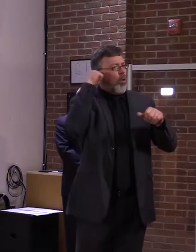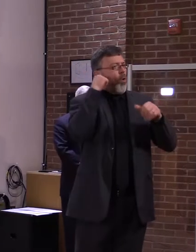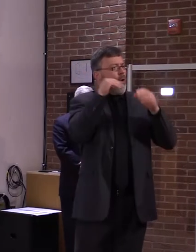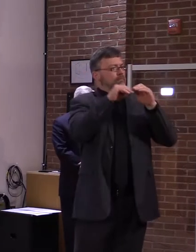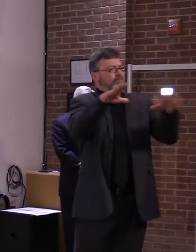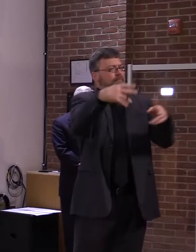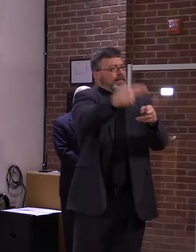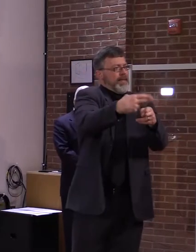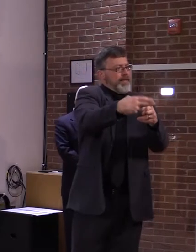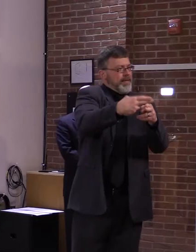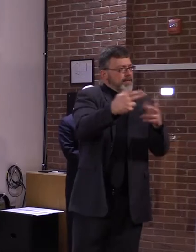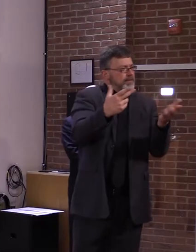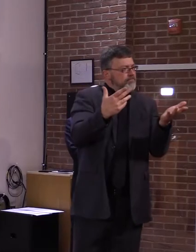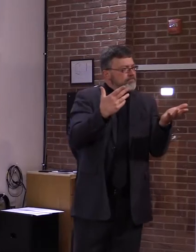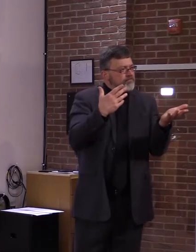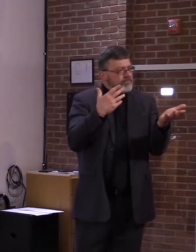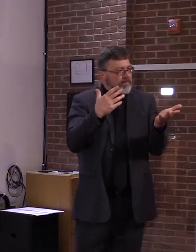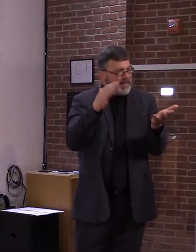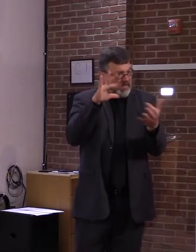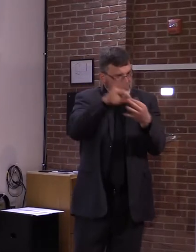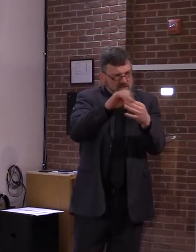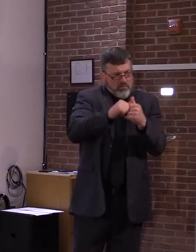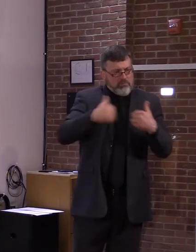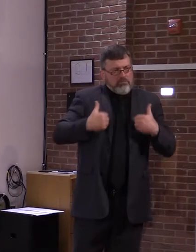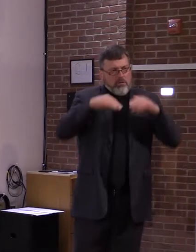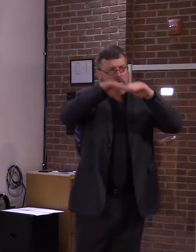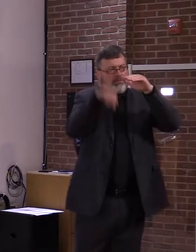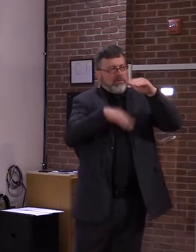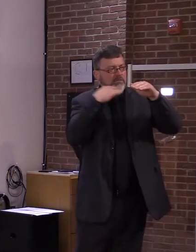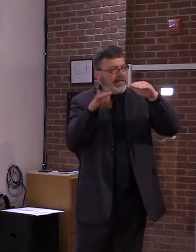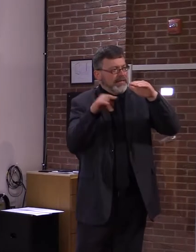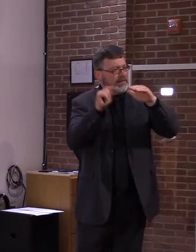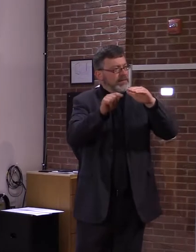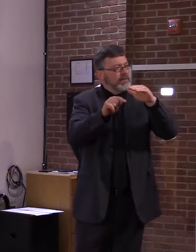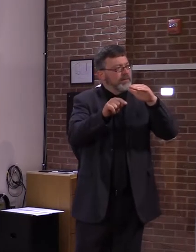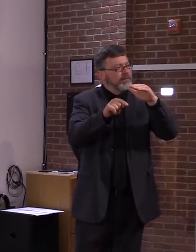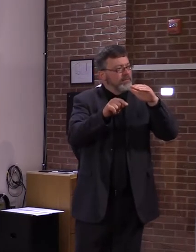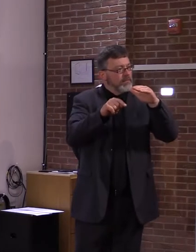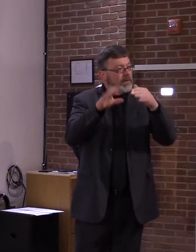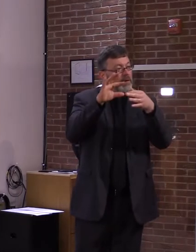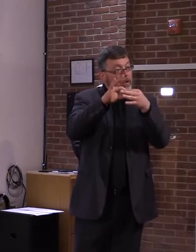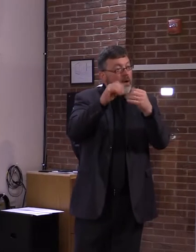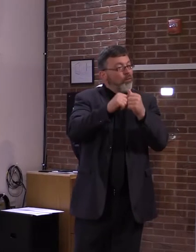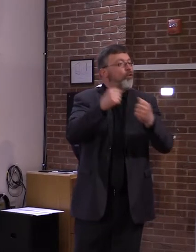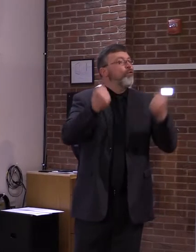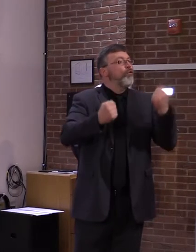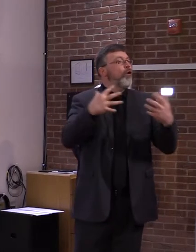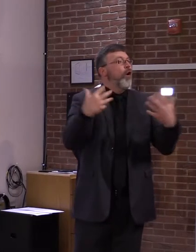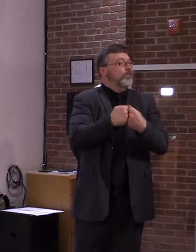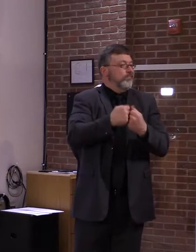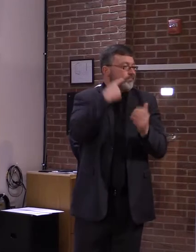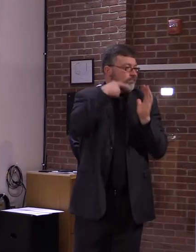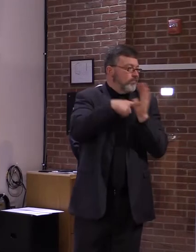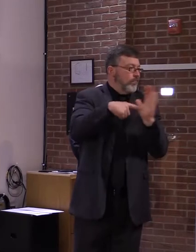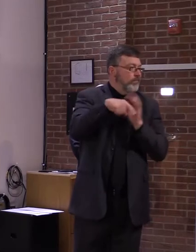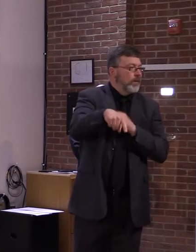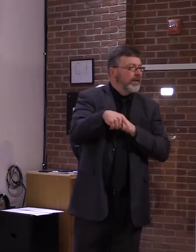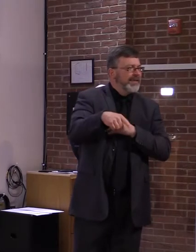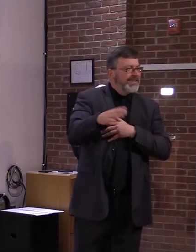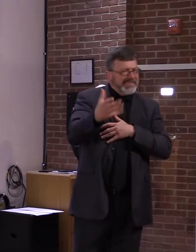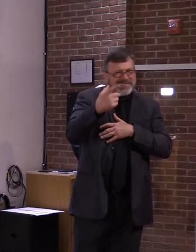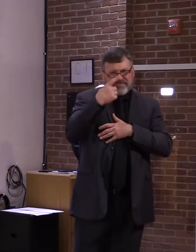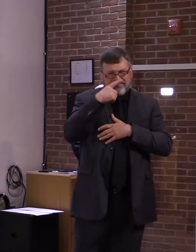involved or juveniles that die in these crashes. So I guess, with your veto, I mean, can you kind of address